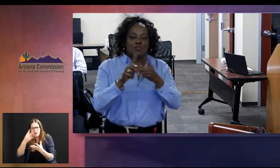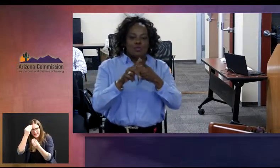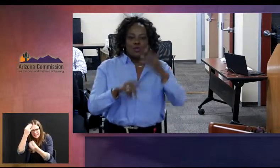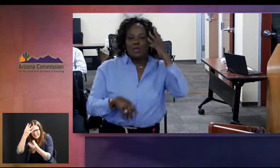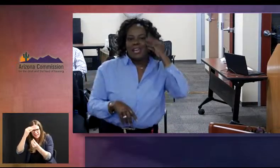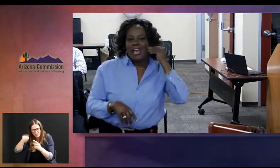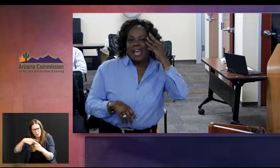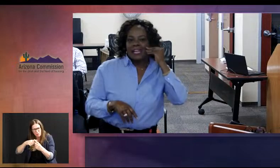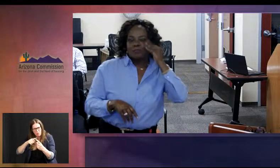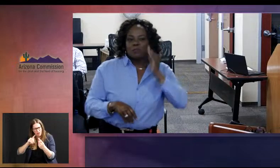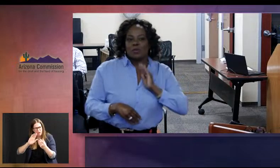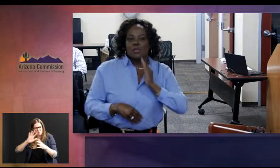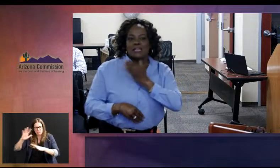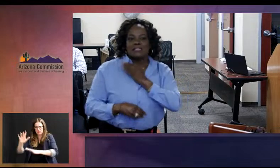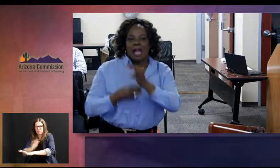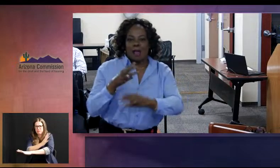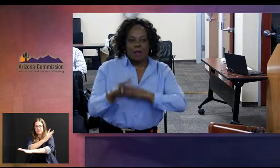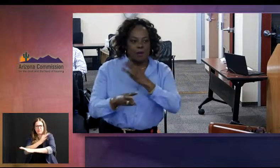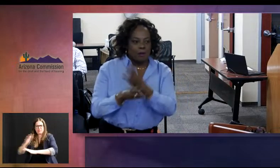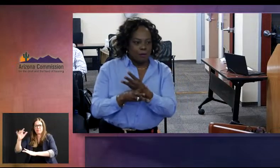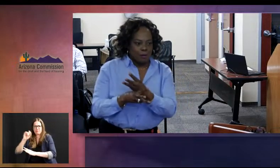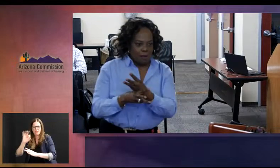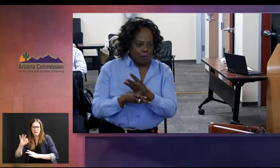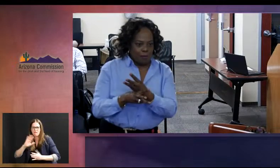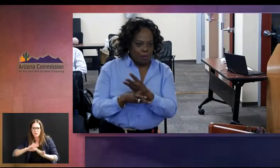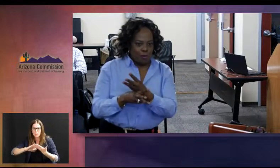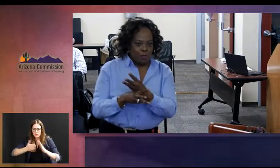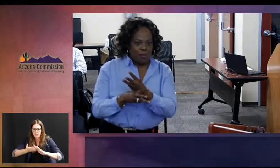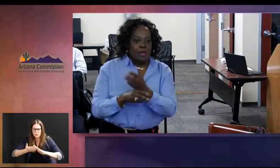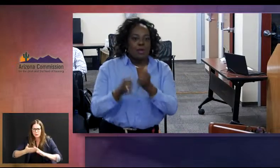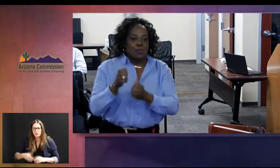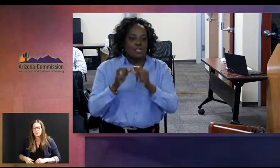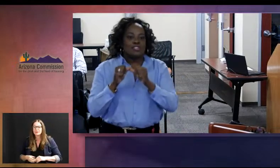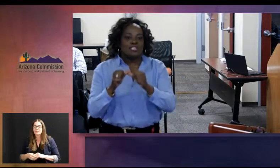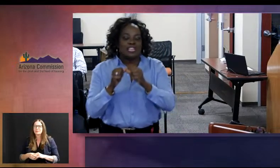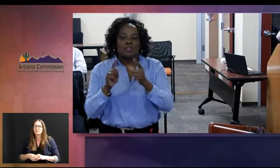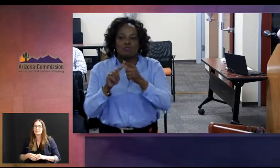We recently changed that name to Experience Our World,